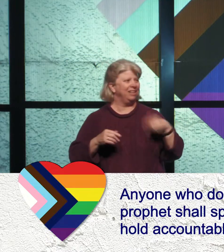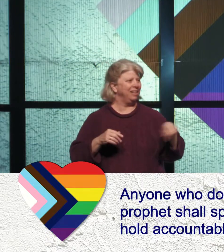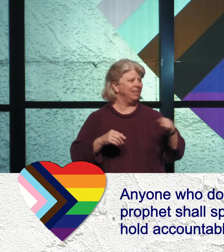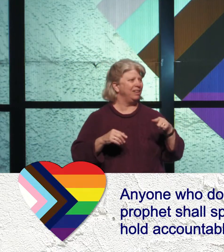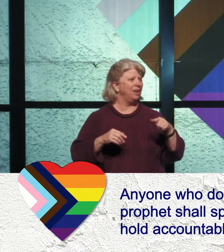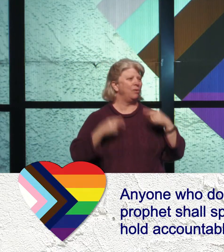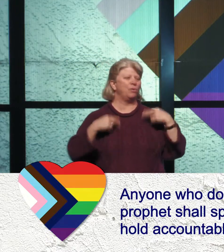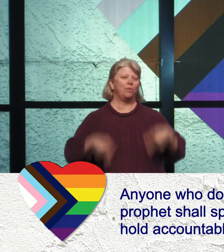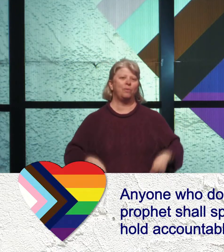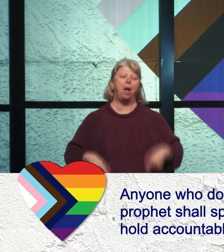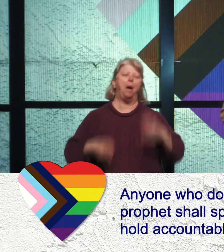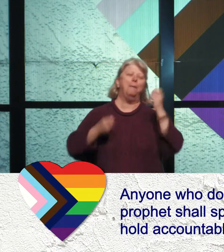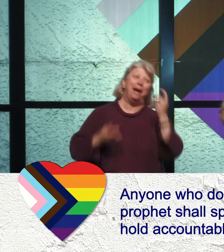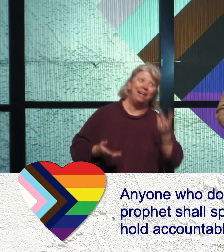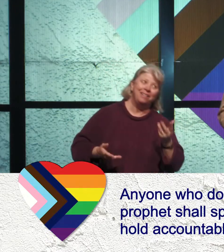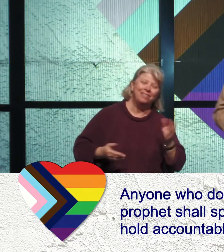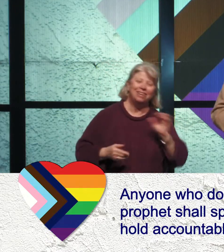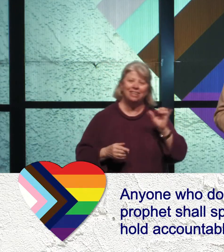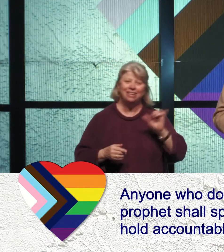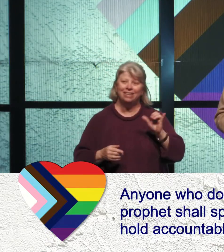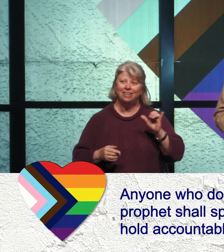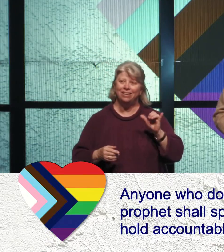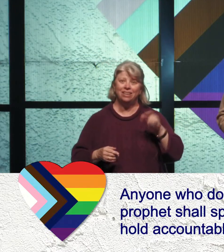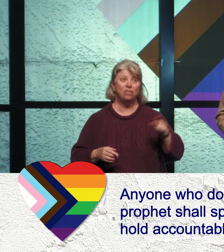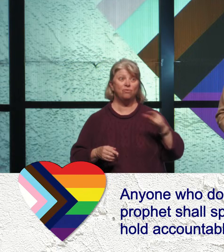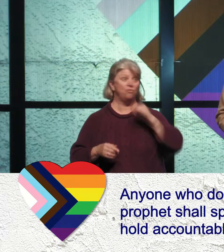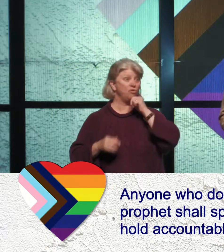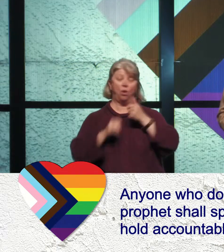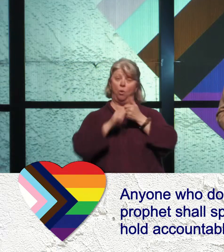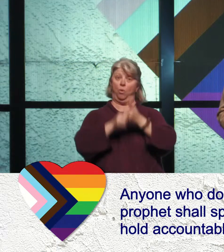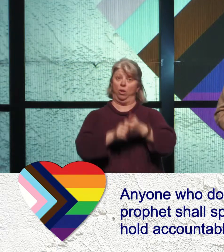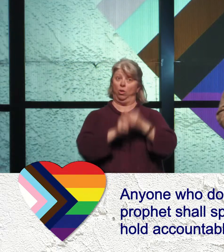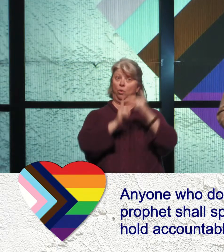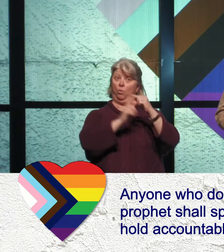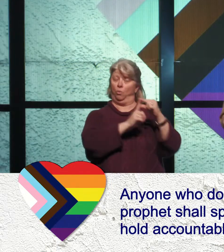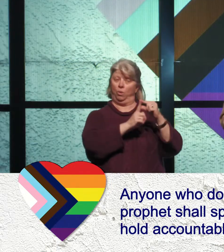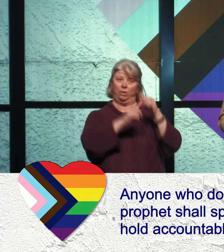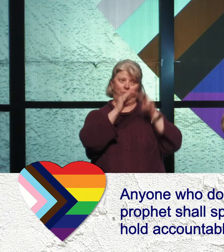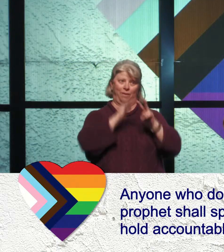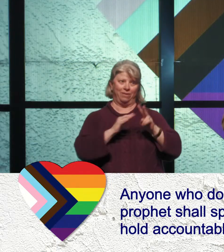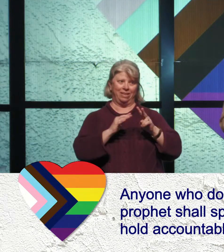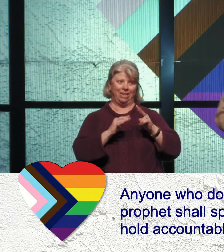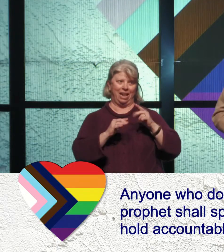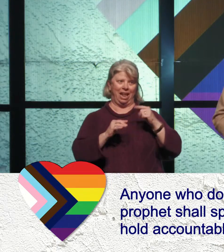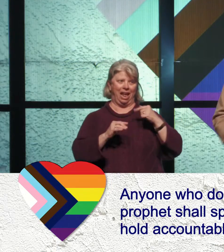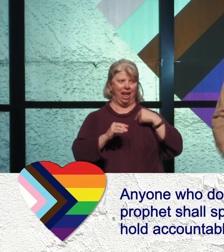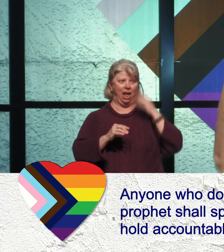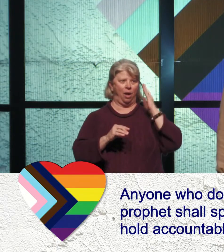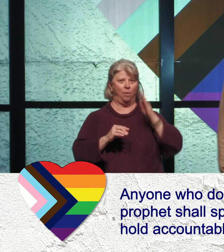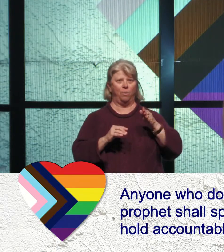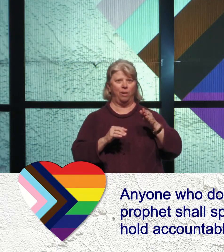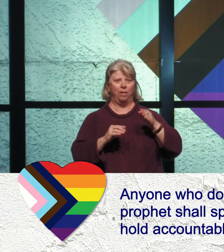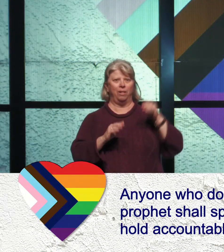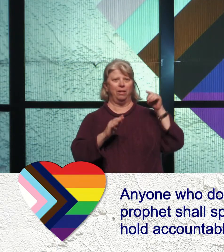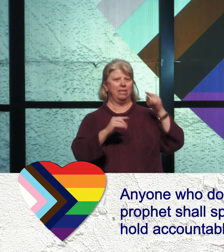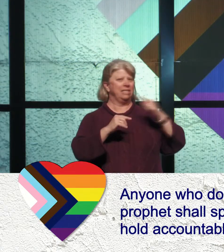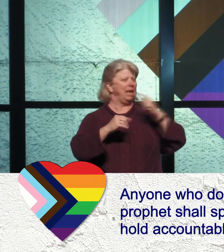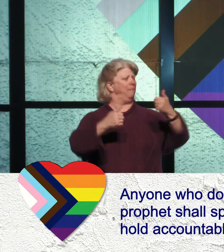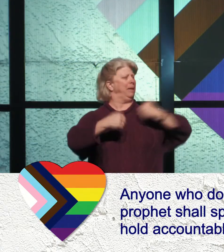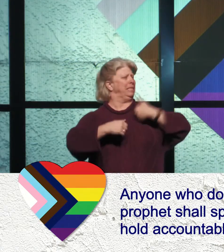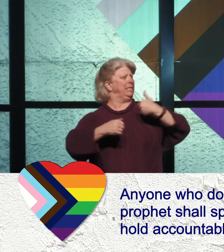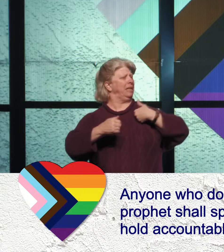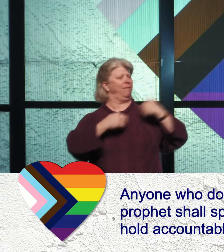humanity comes in. Oh, and by the way, anybody who doesn't heed the words that the prophet will speak in my name, I myself will hold them accountable. Like,